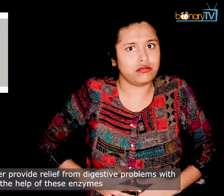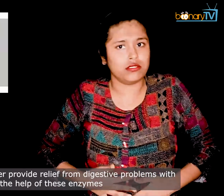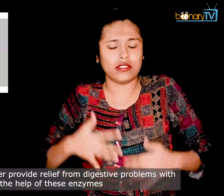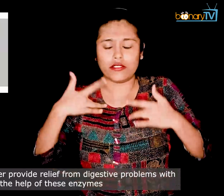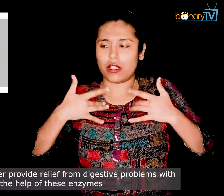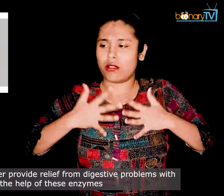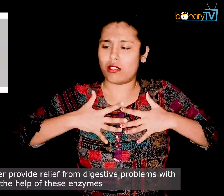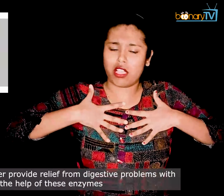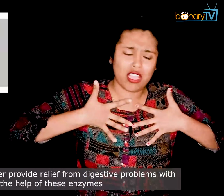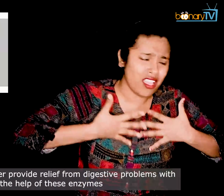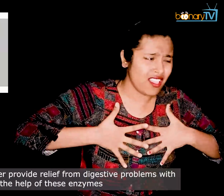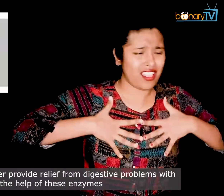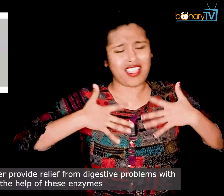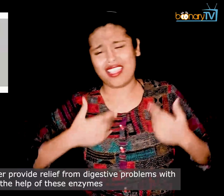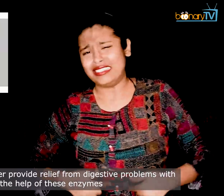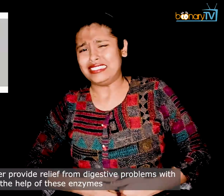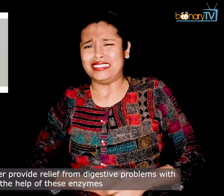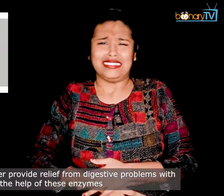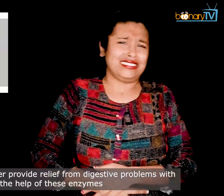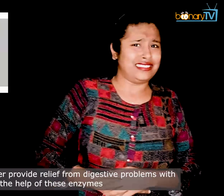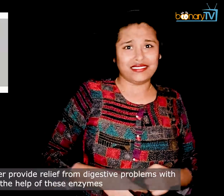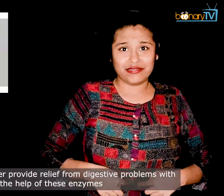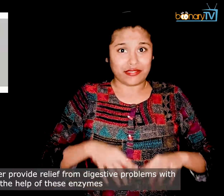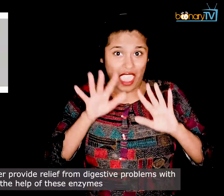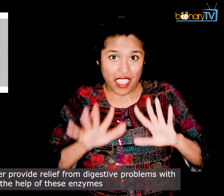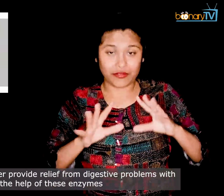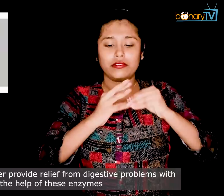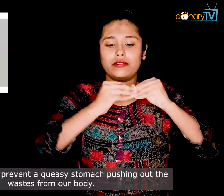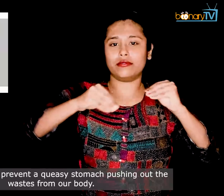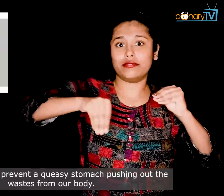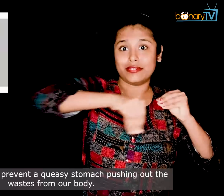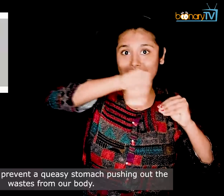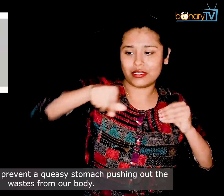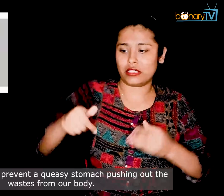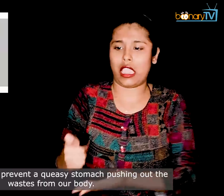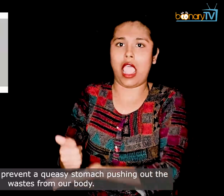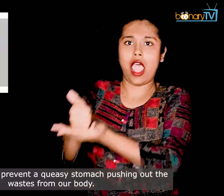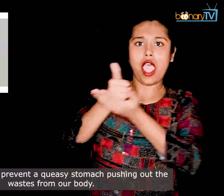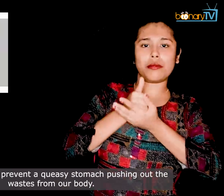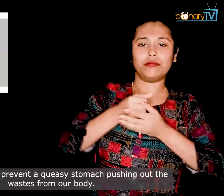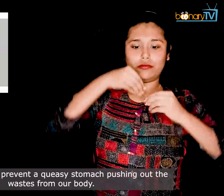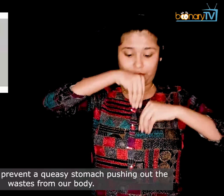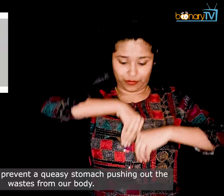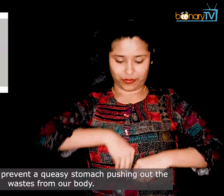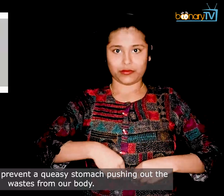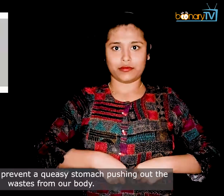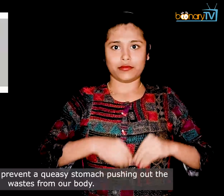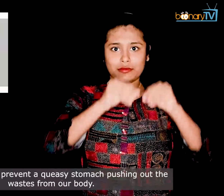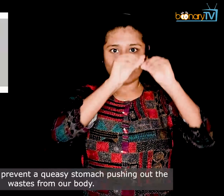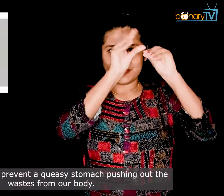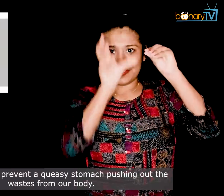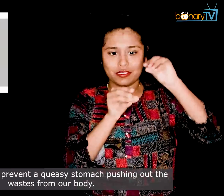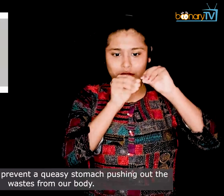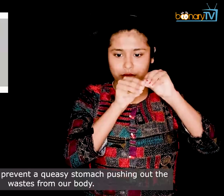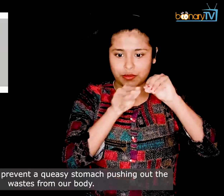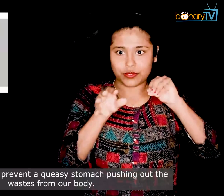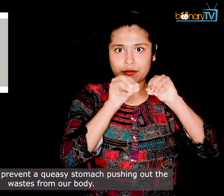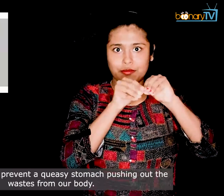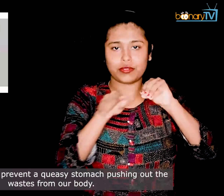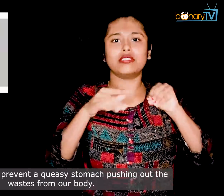digestive problems with the help of these enzymes, and thus help to prevent a queasy stomach, pushing out the